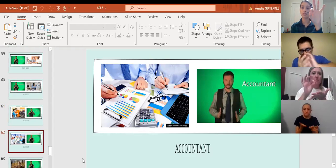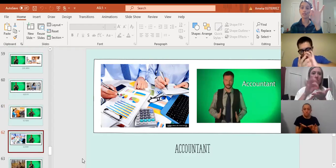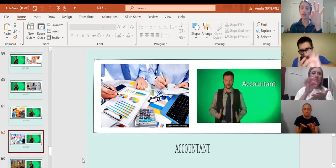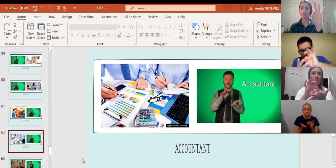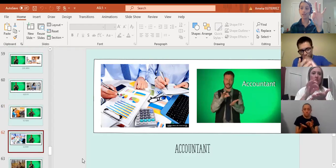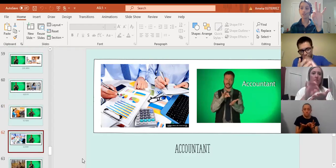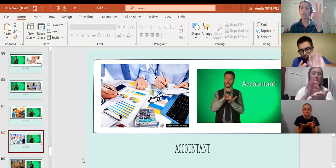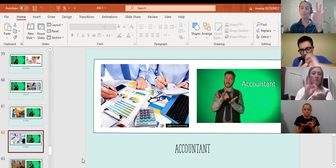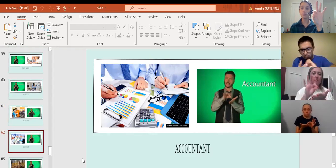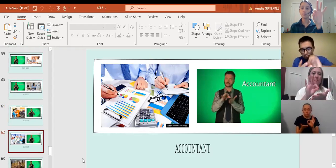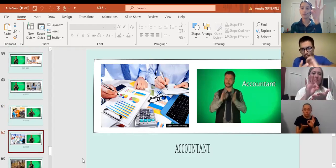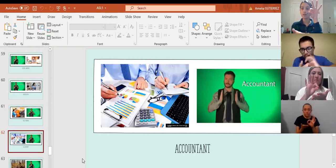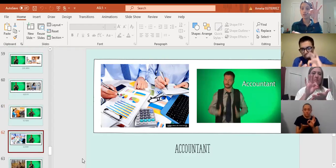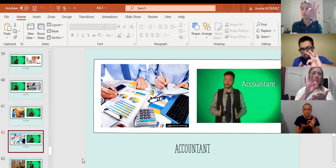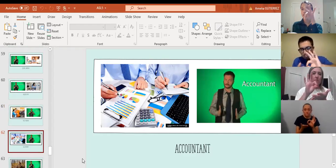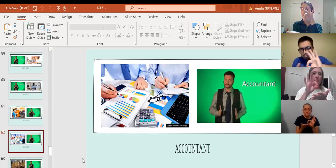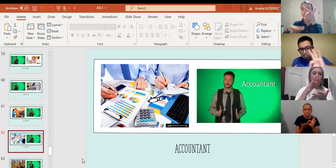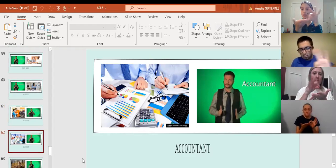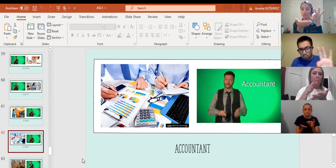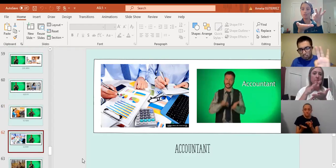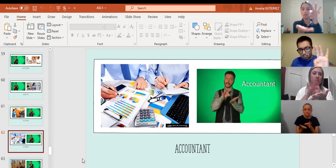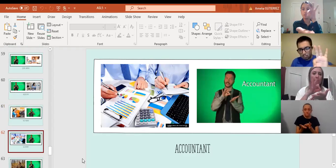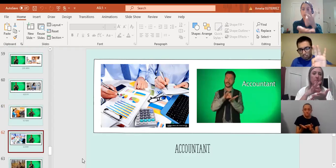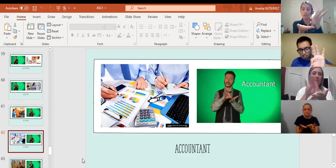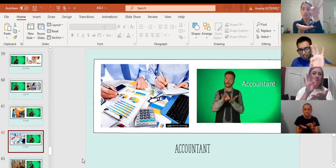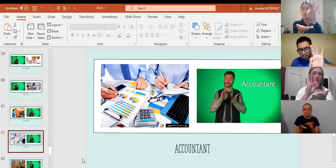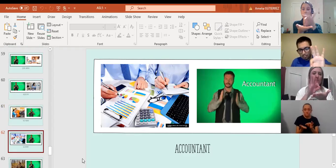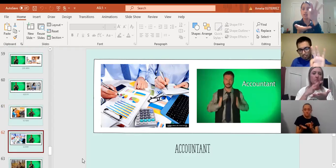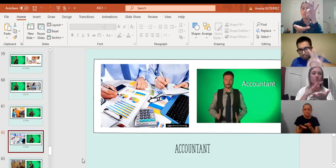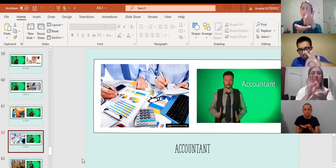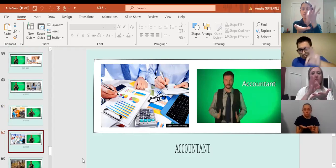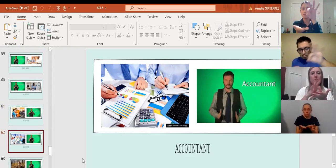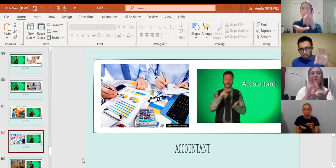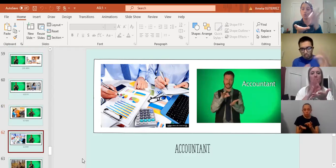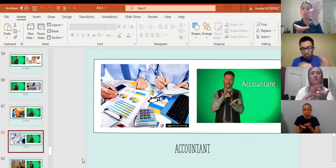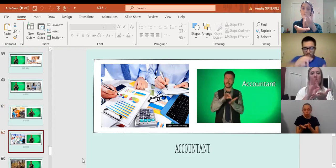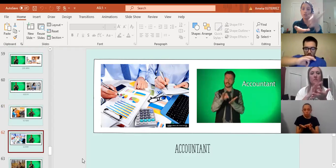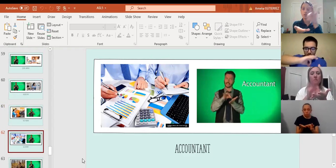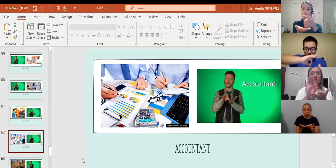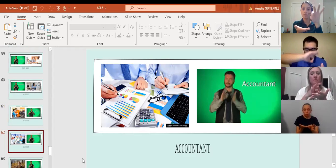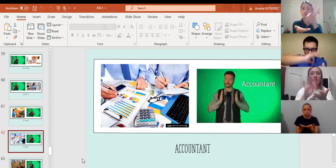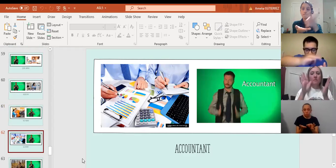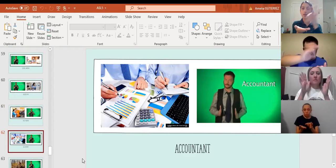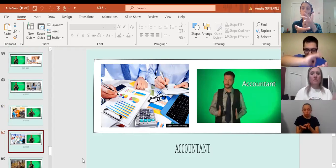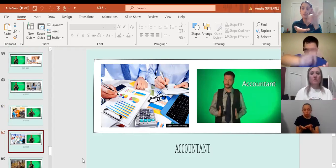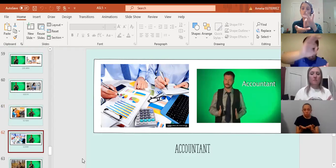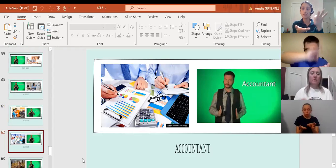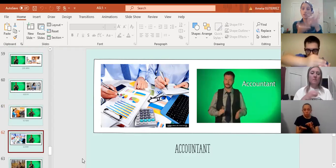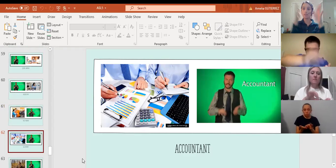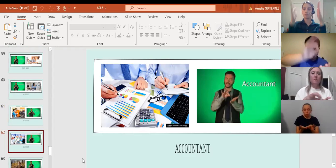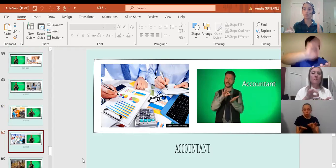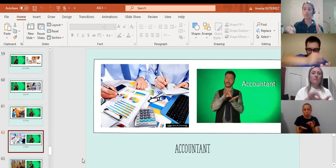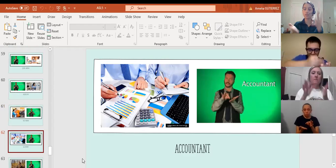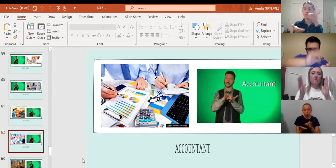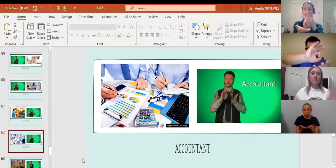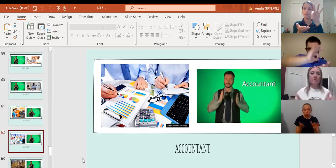So it's like the F handshake. And it kind of slides forward, count,